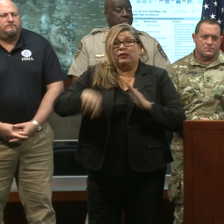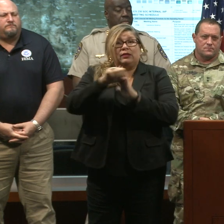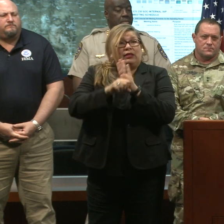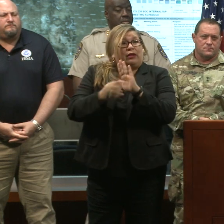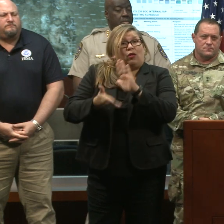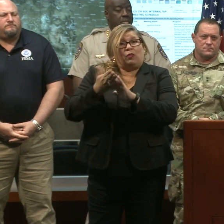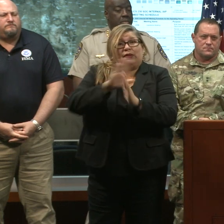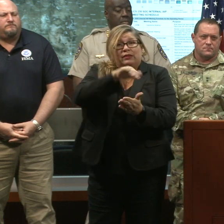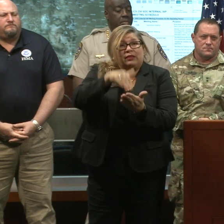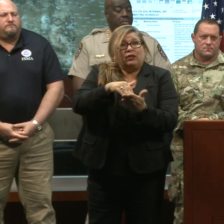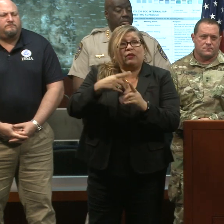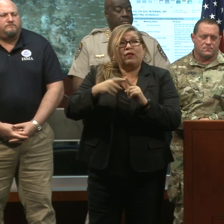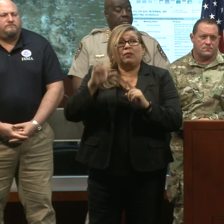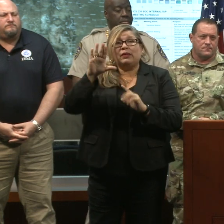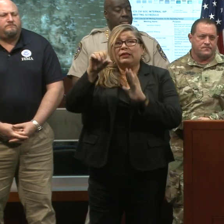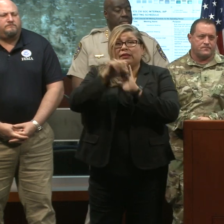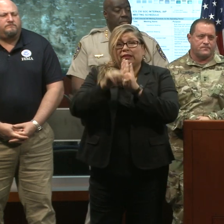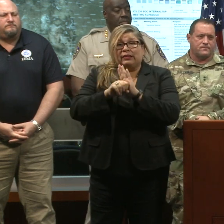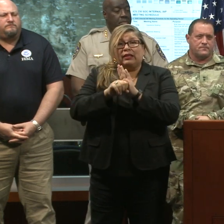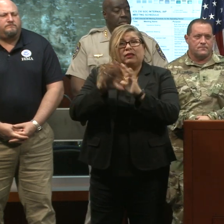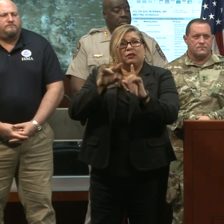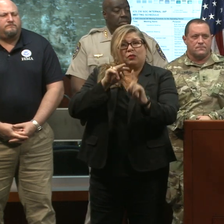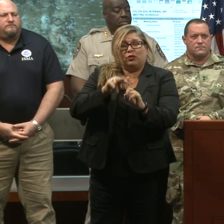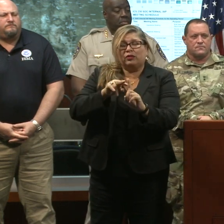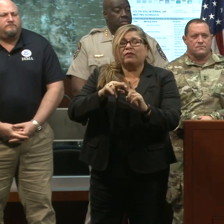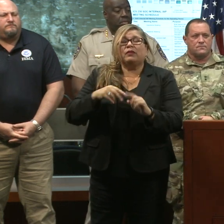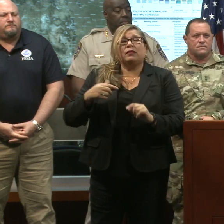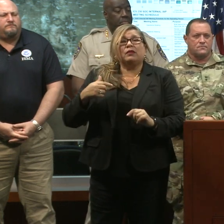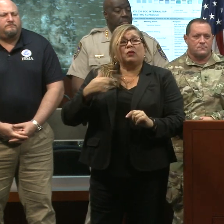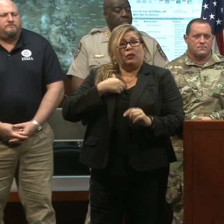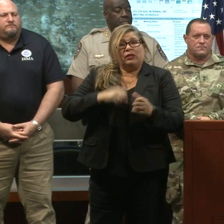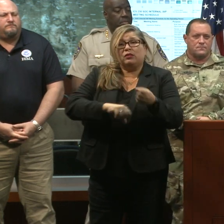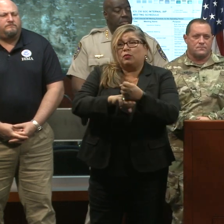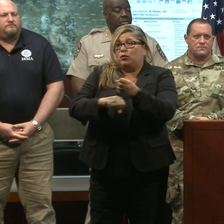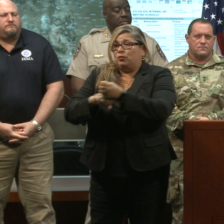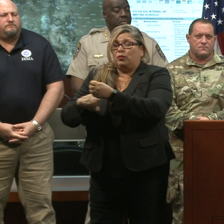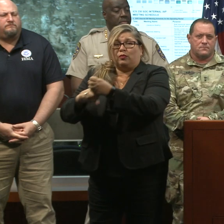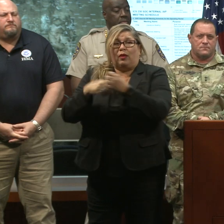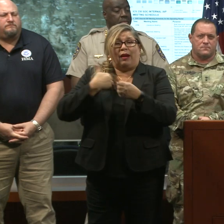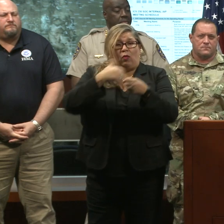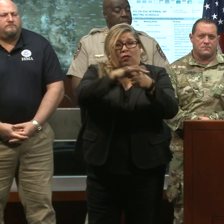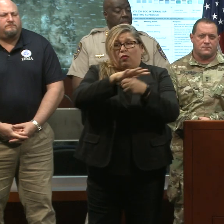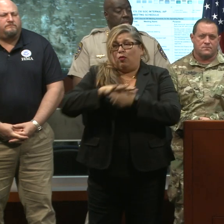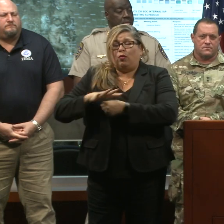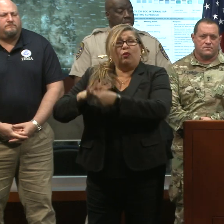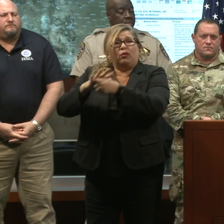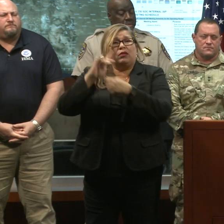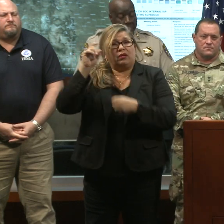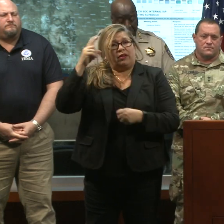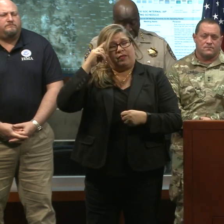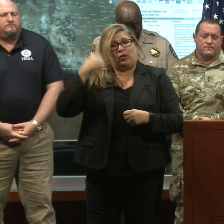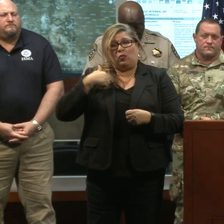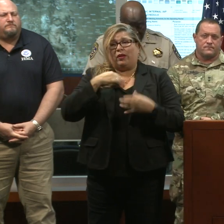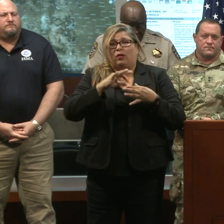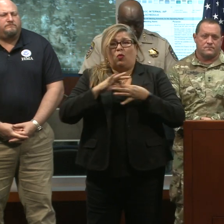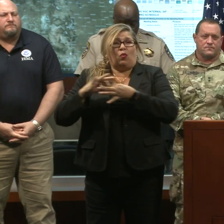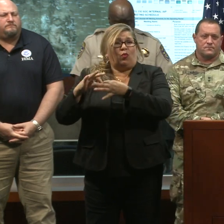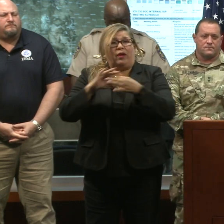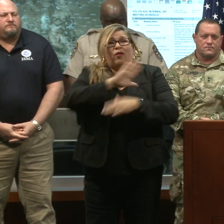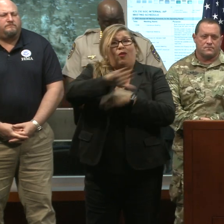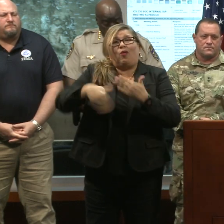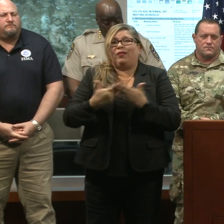Center from the state perspective in support of our local governments is being coordinated here at the State Operations